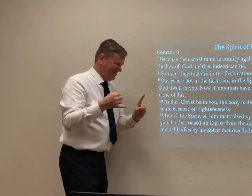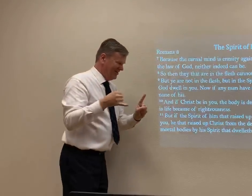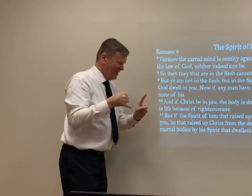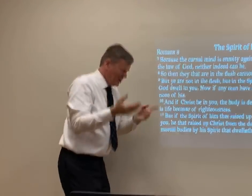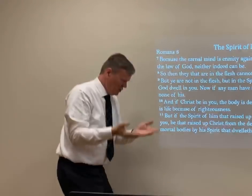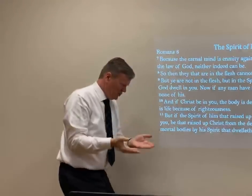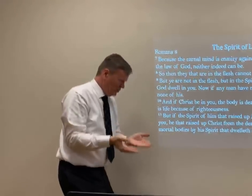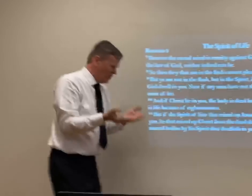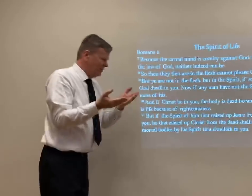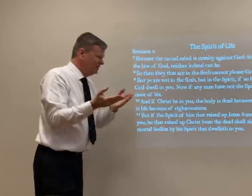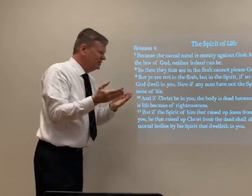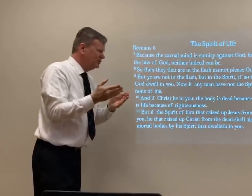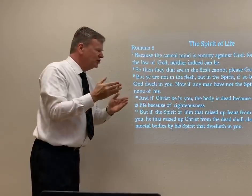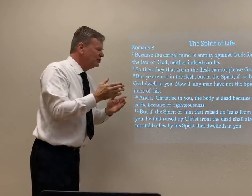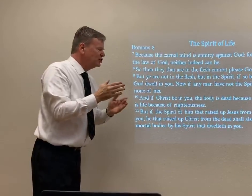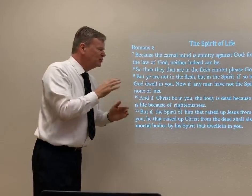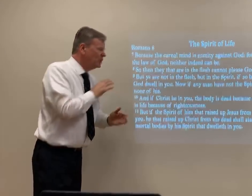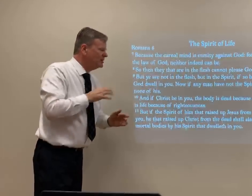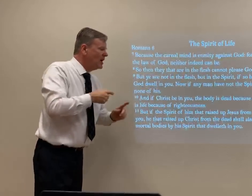he that raised up Christ